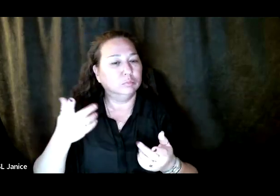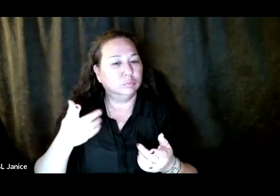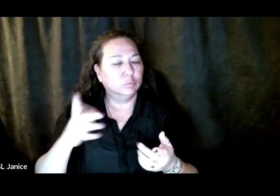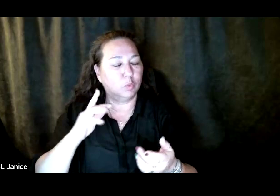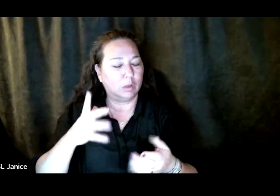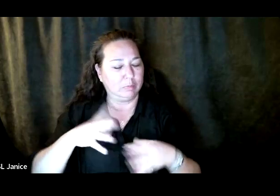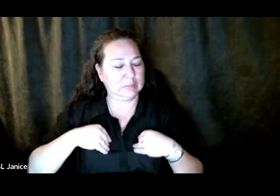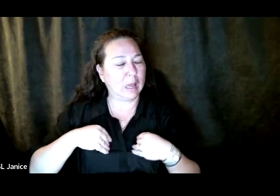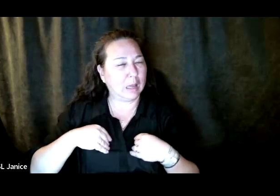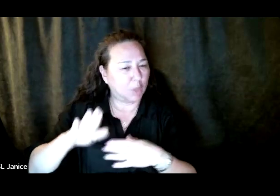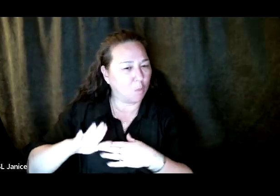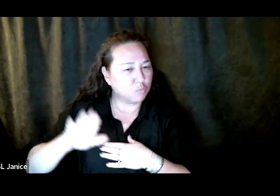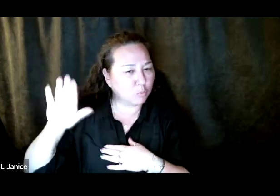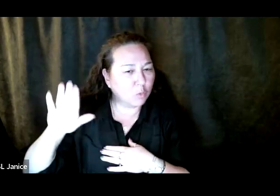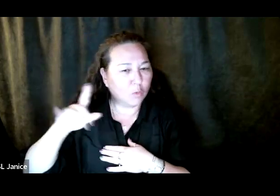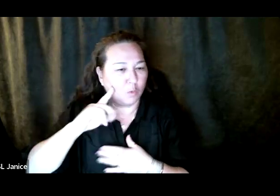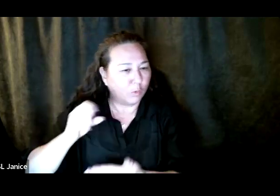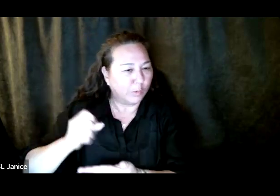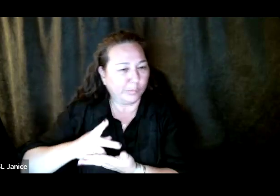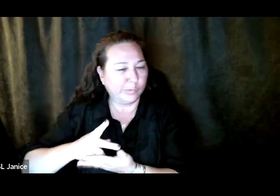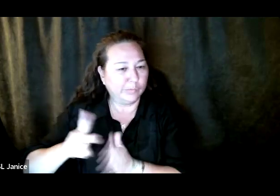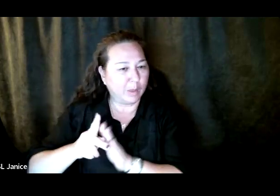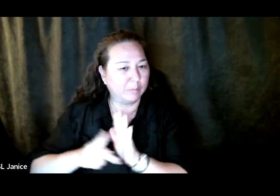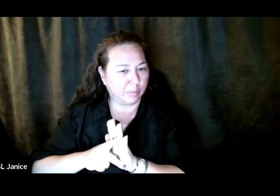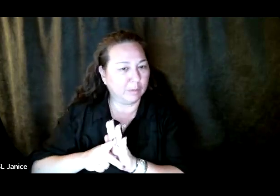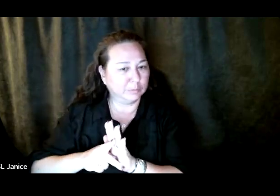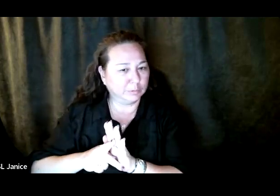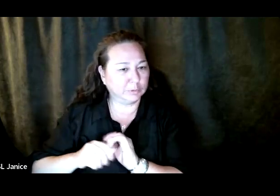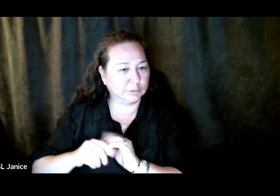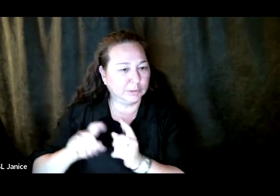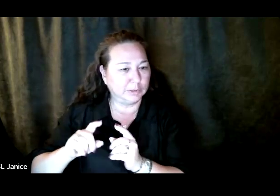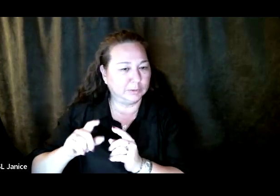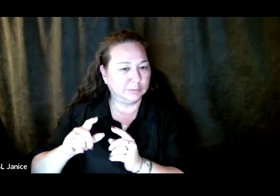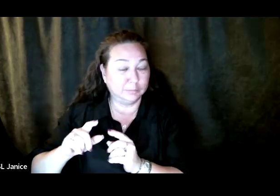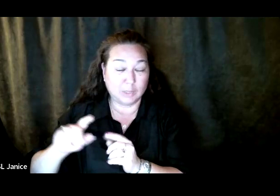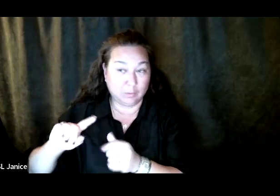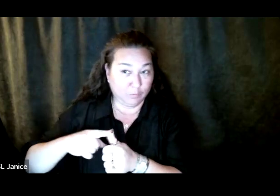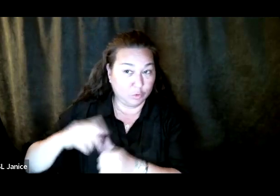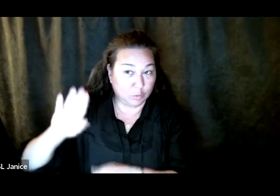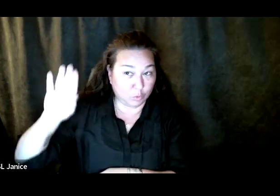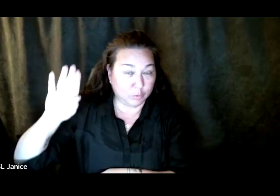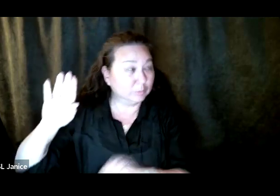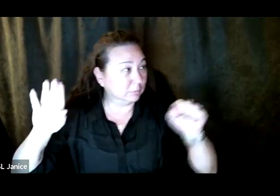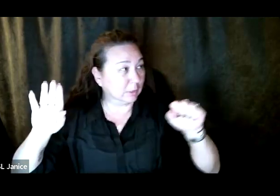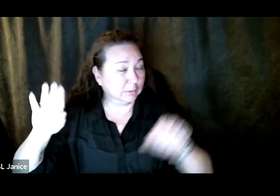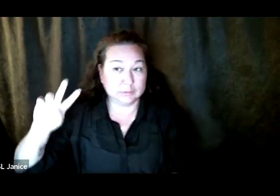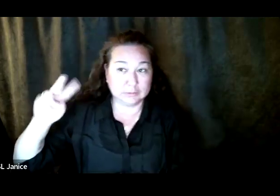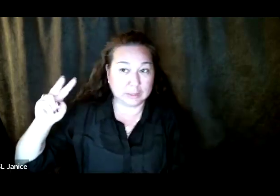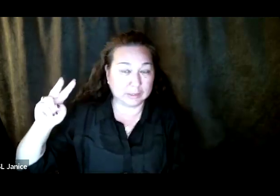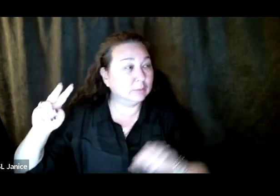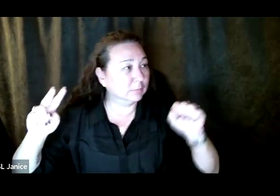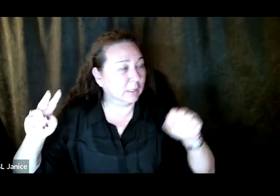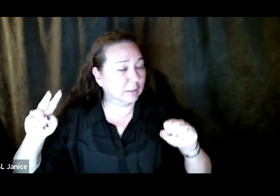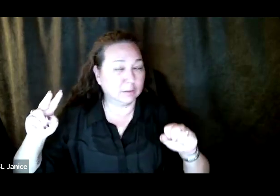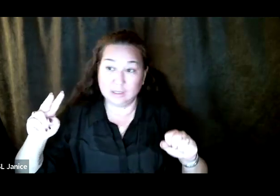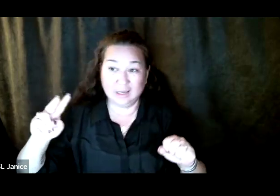naming process as presented. Is there a motion? Thank you. Is there a second? Second. Thank you. Is there any discussion or objection